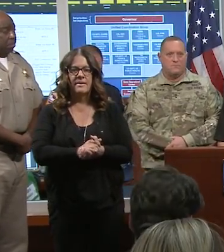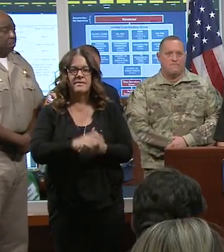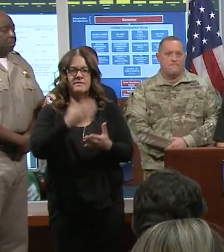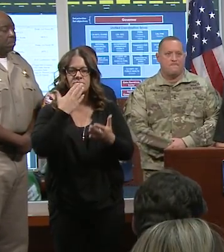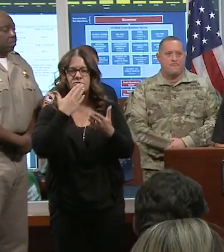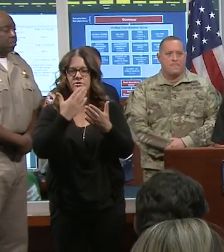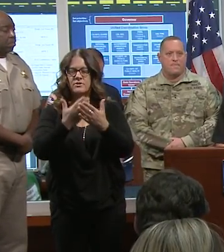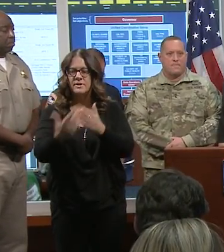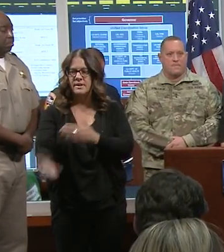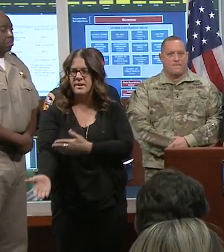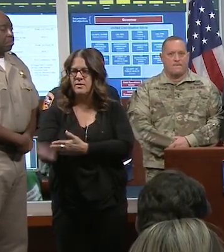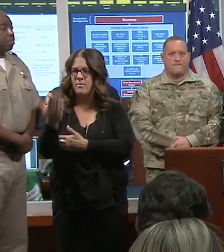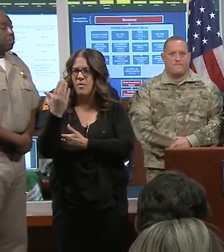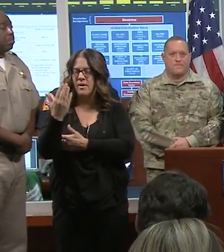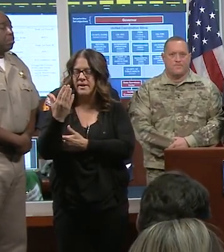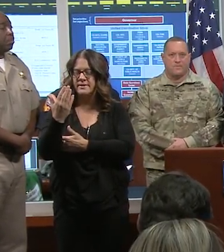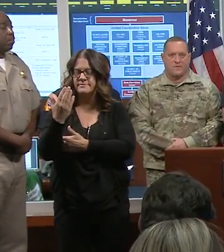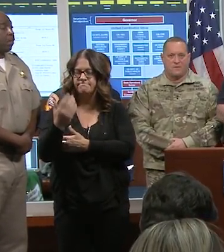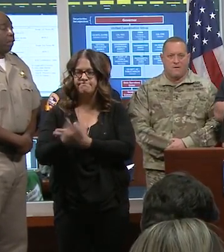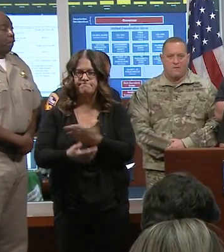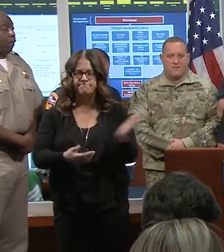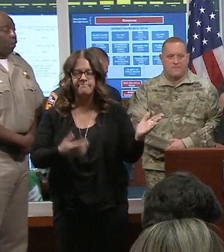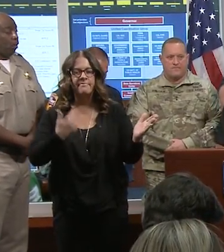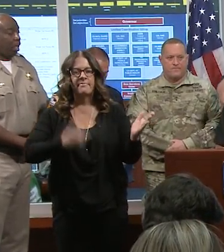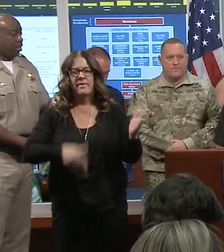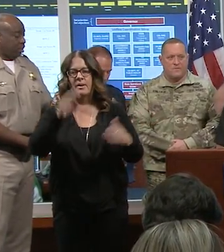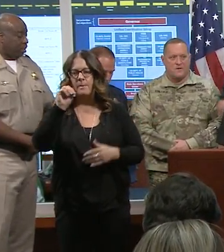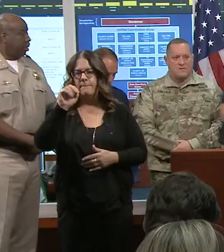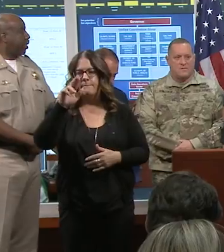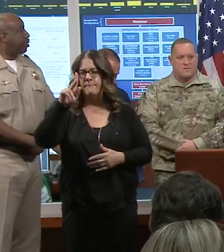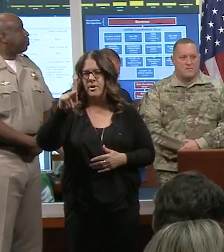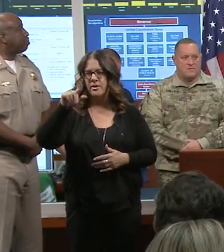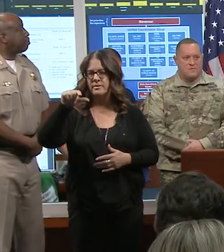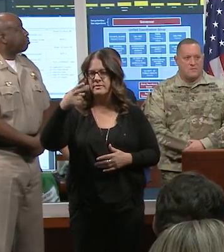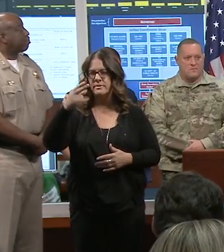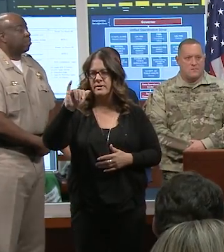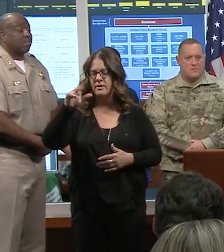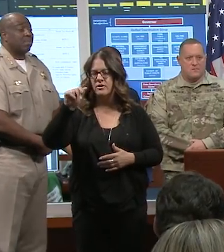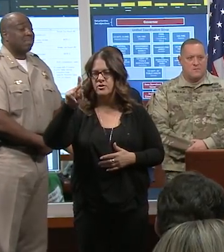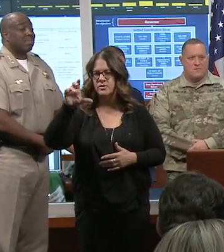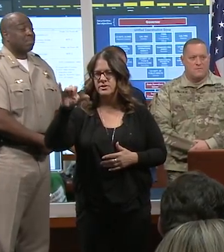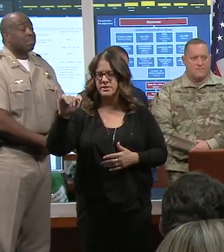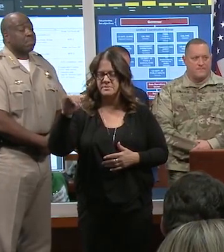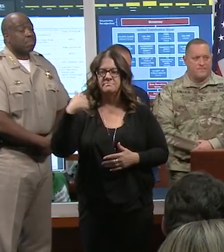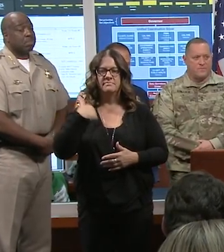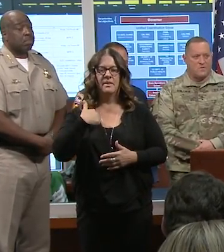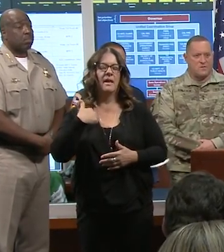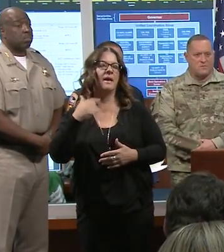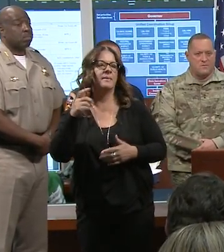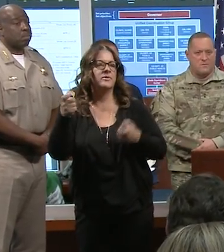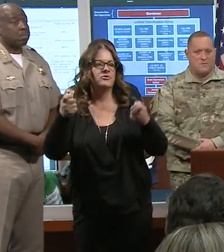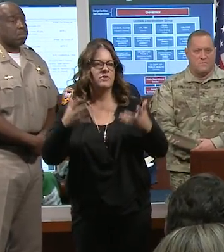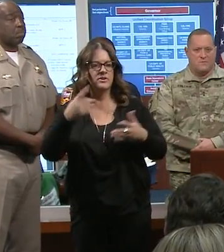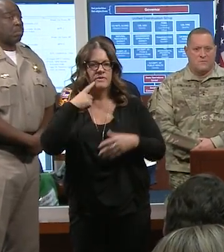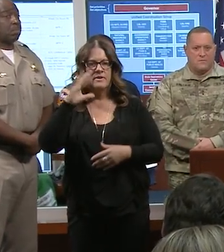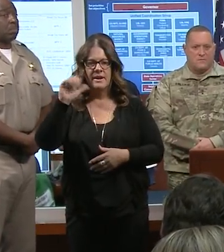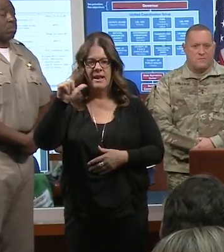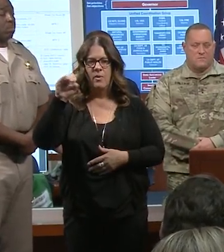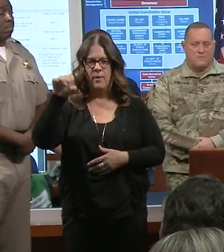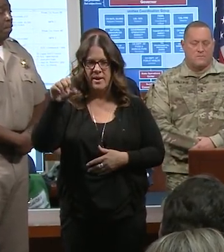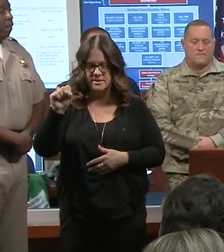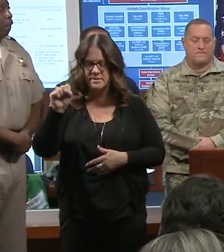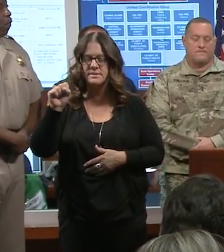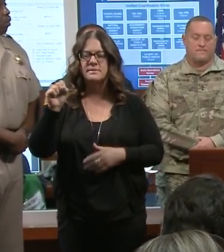Okay, good morning, everyone. I'm Mark Ghilarducci, and the Governor Brown's Director of Emergency Services here at OES.